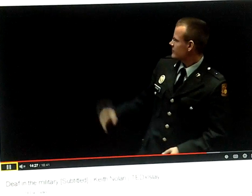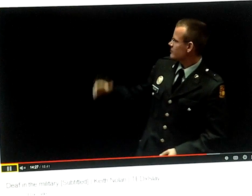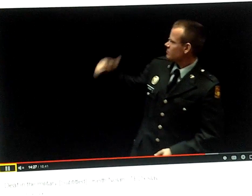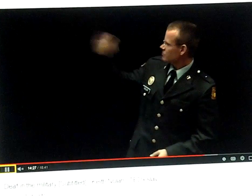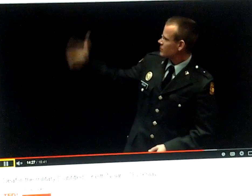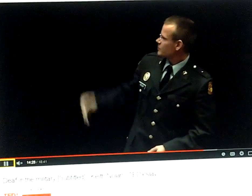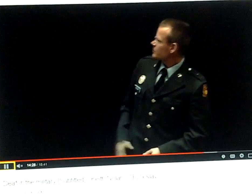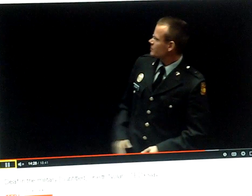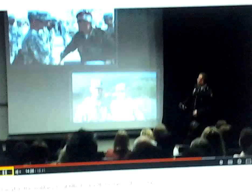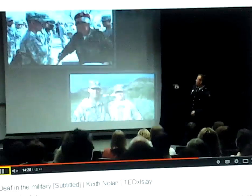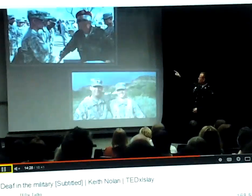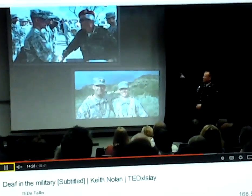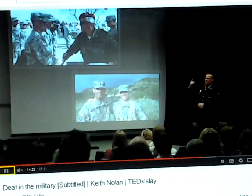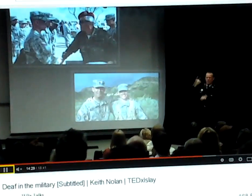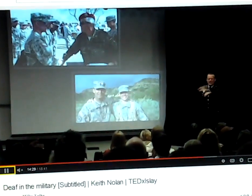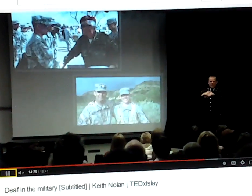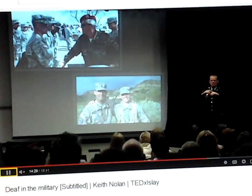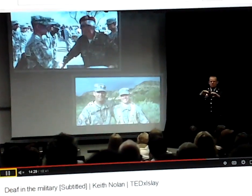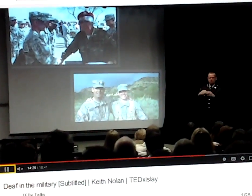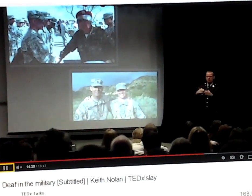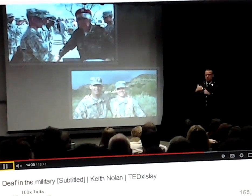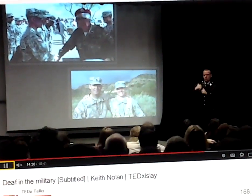He taught me a lot in depth.